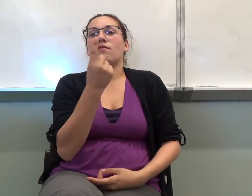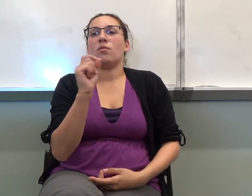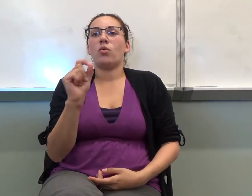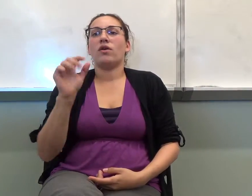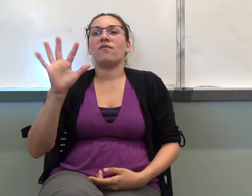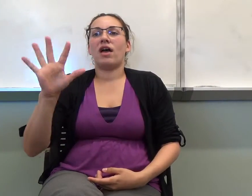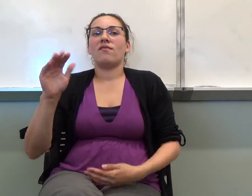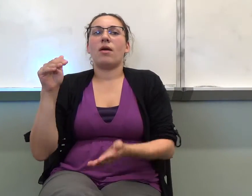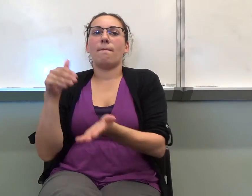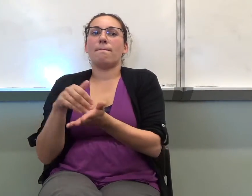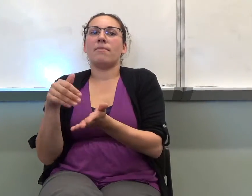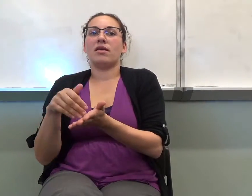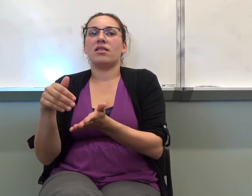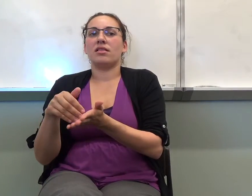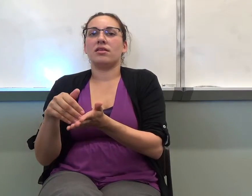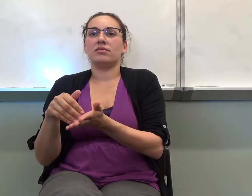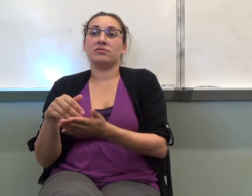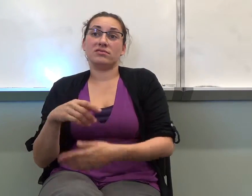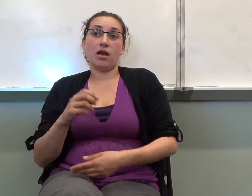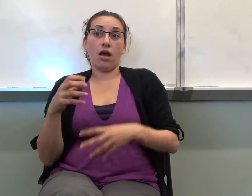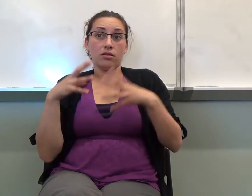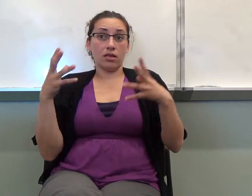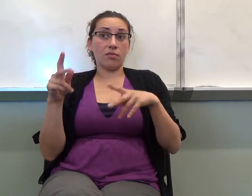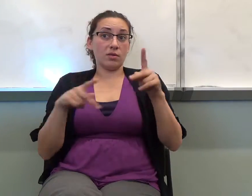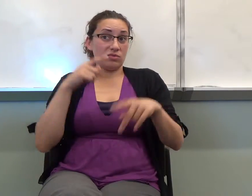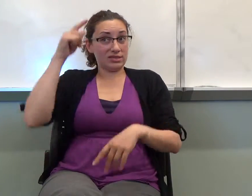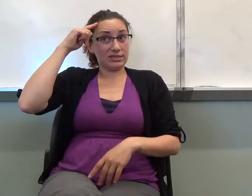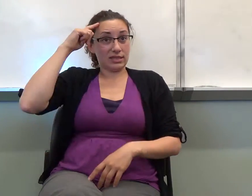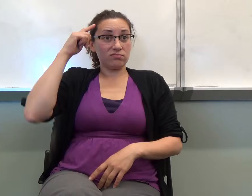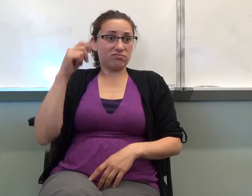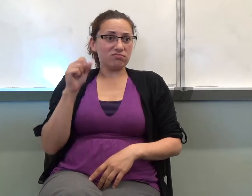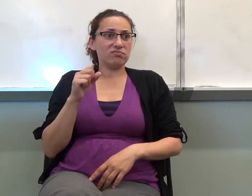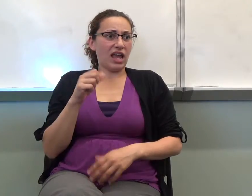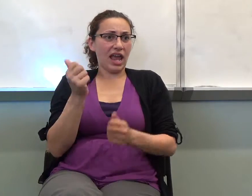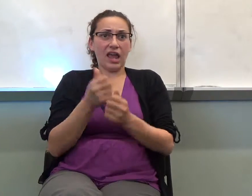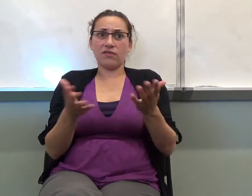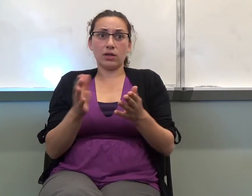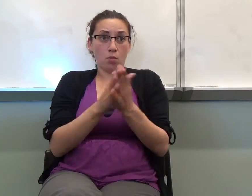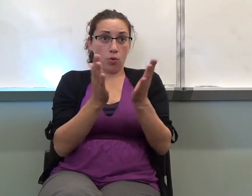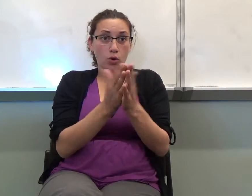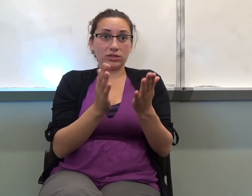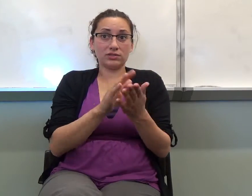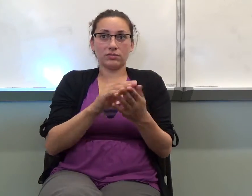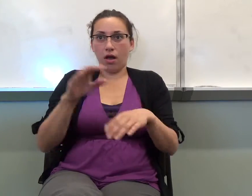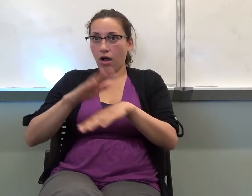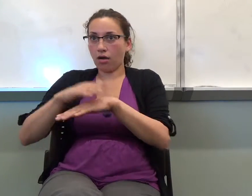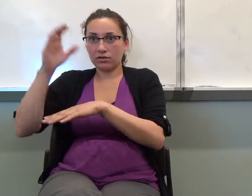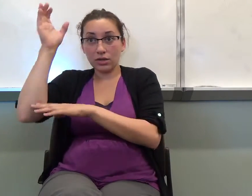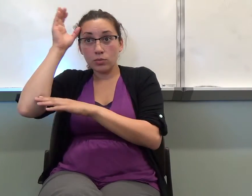So a lot of people think everything is going digital. Not so much. People are still reading books.